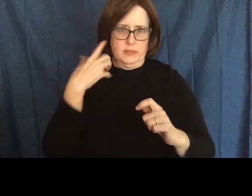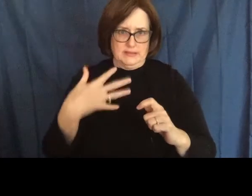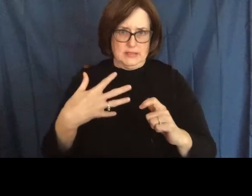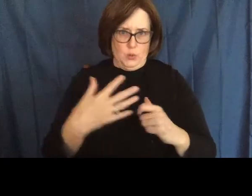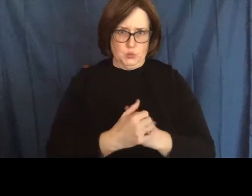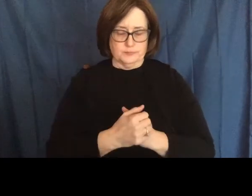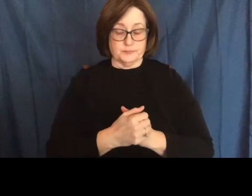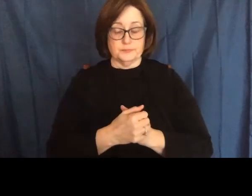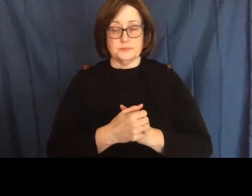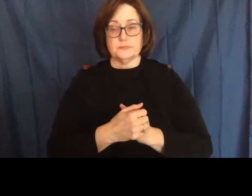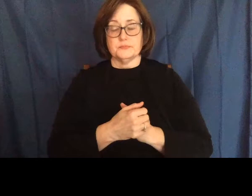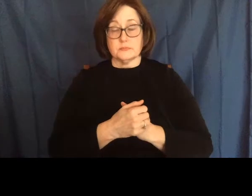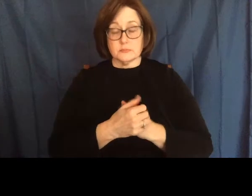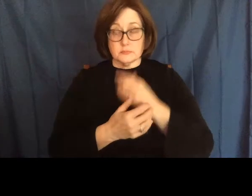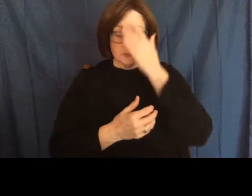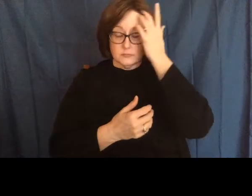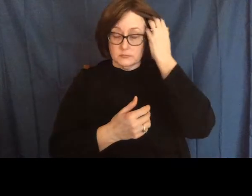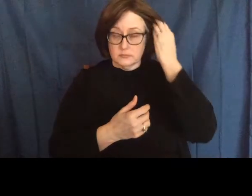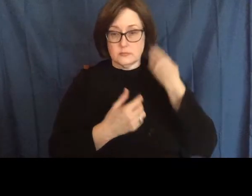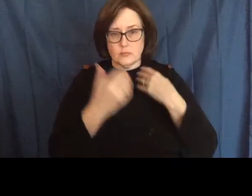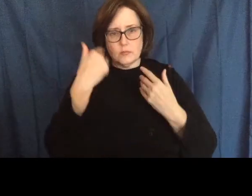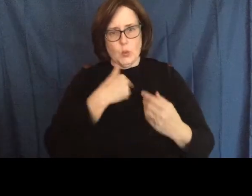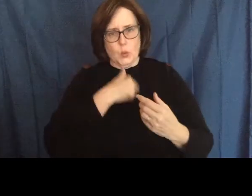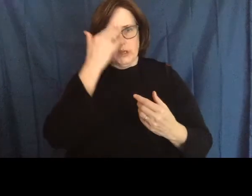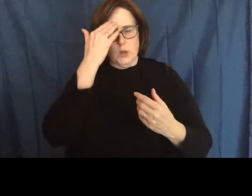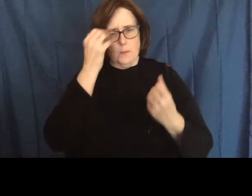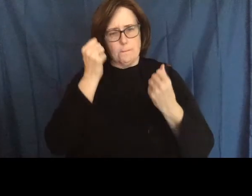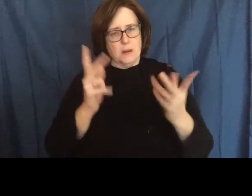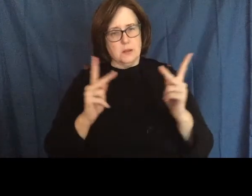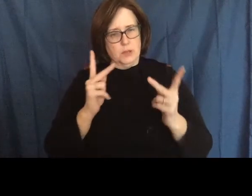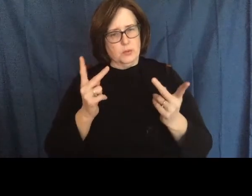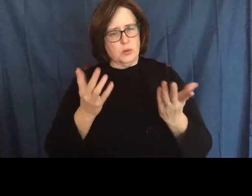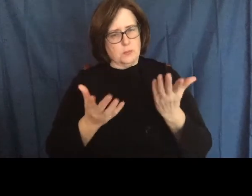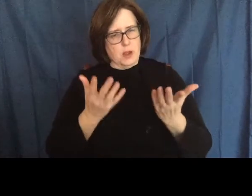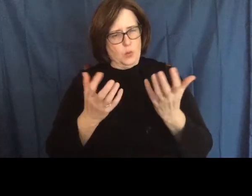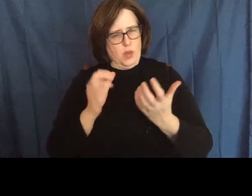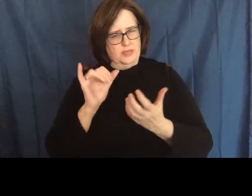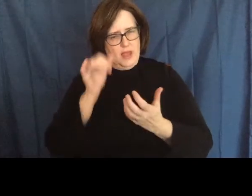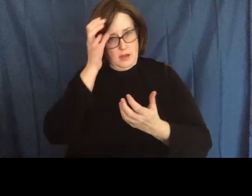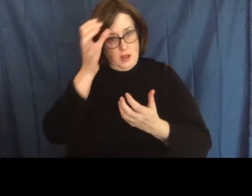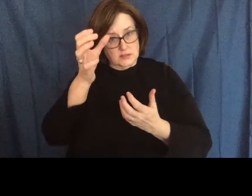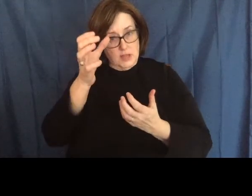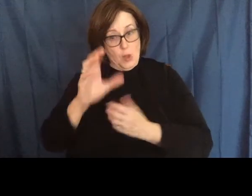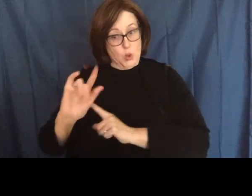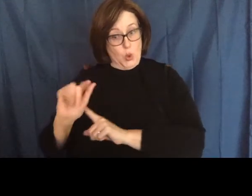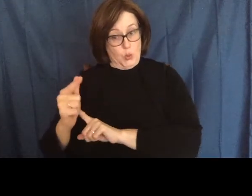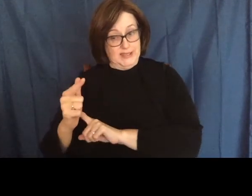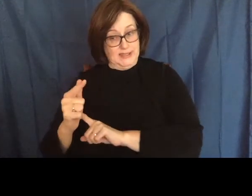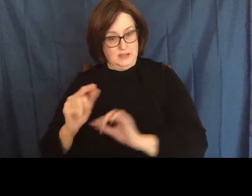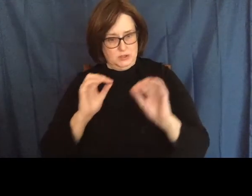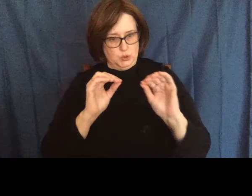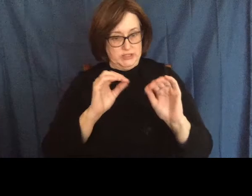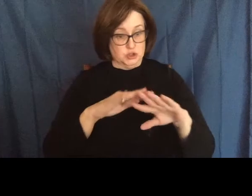of individuals who may want to bring this concept of coding to children may not have a background in computer